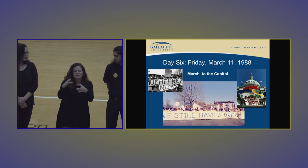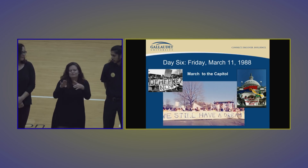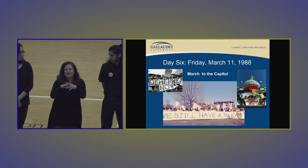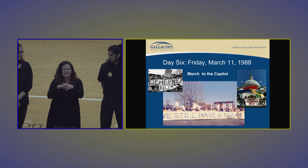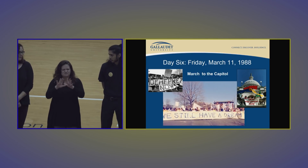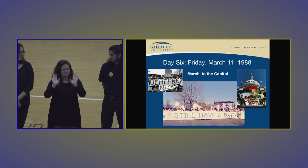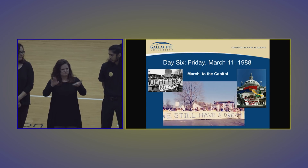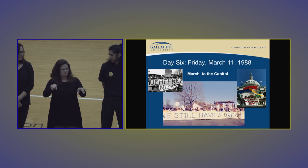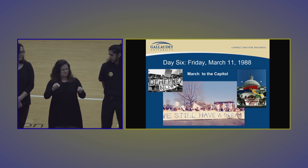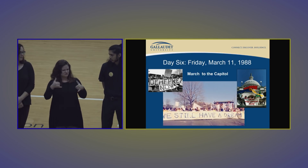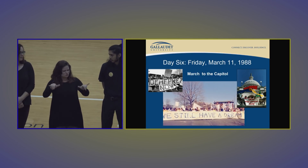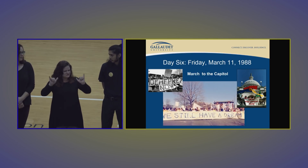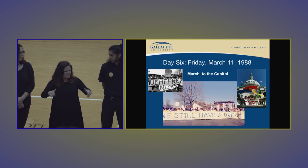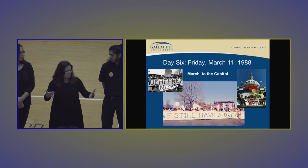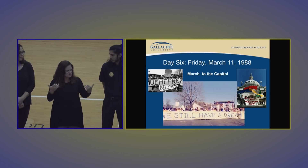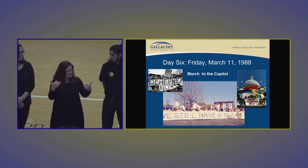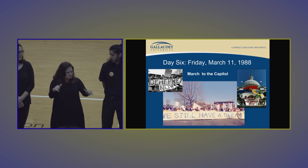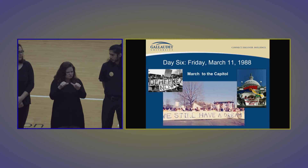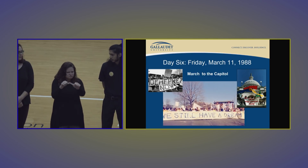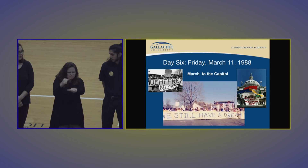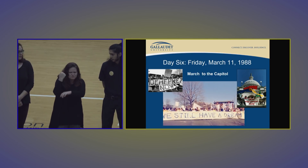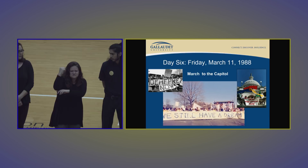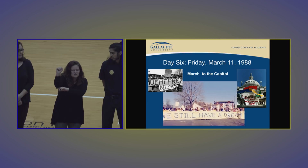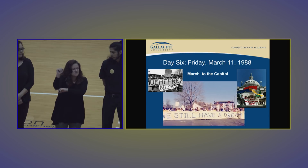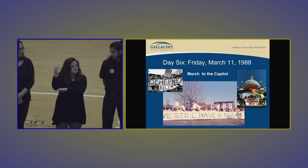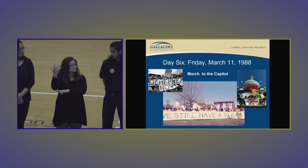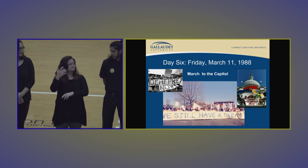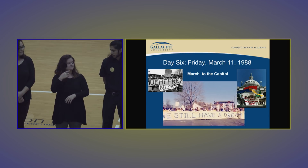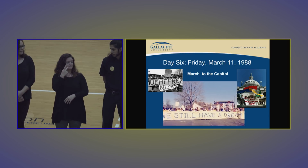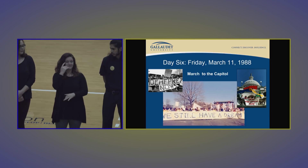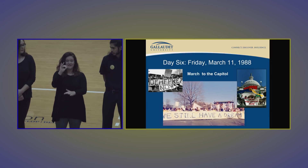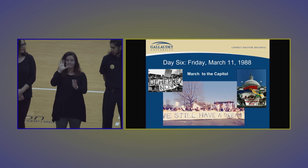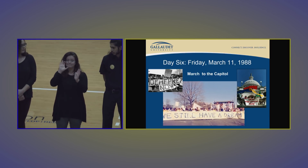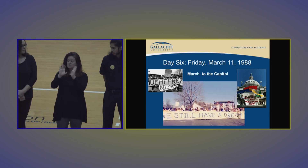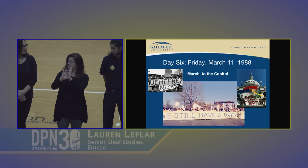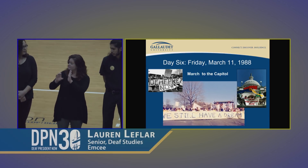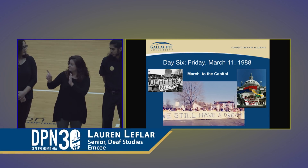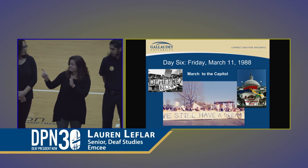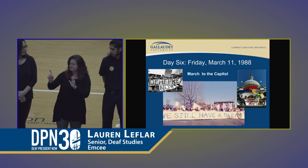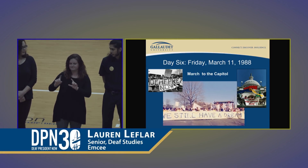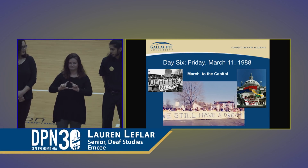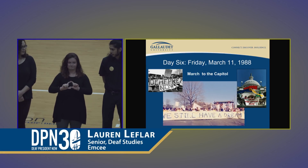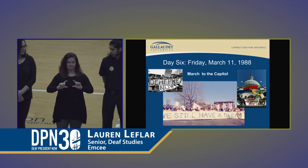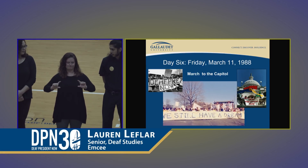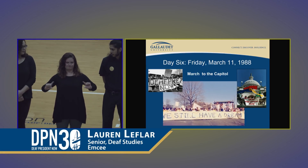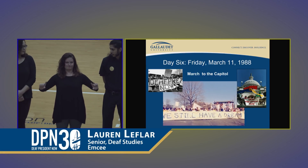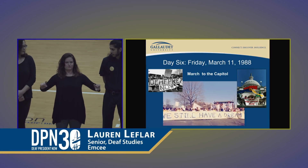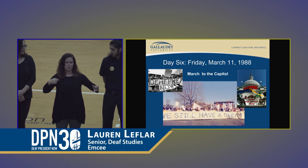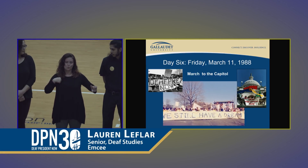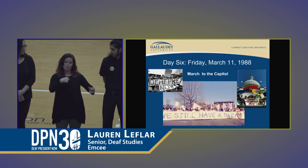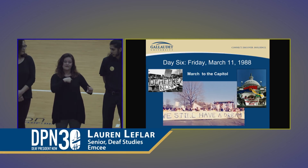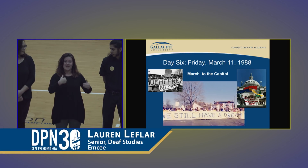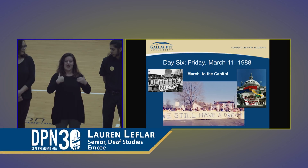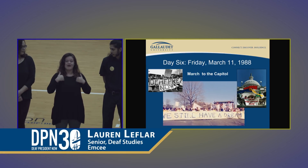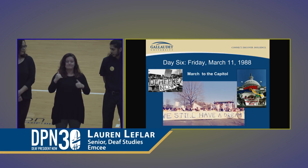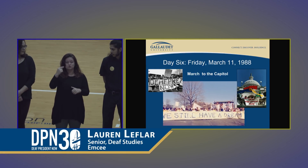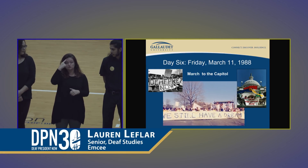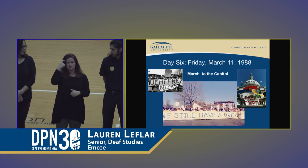Then Friday normally would have been spring break, but students stayed. They stayed to continue the protest, and you see the famed